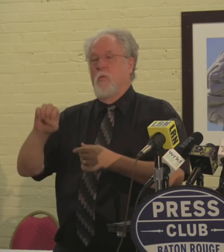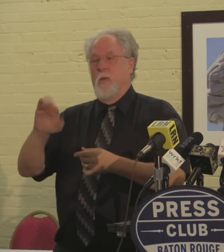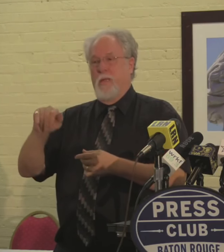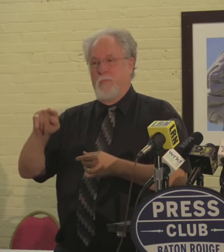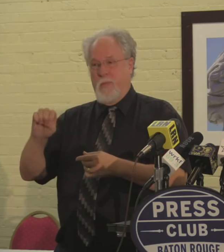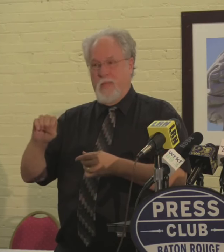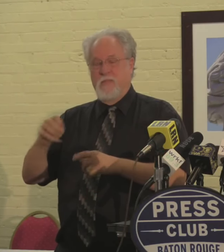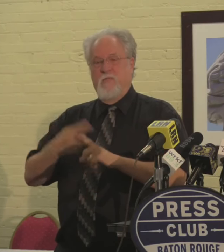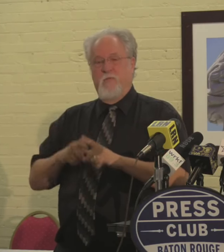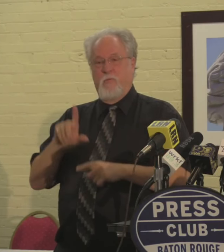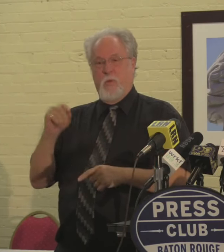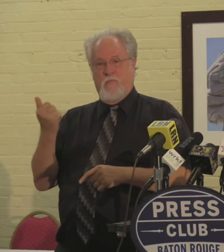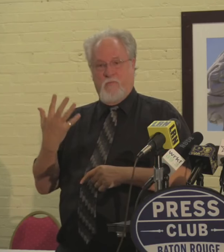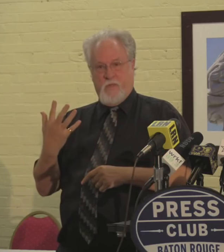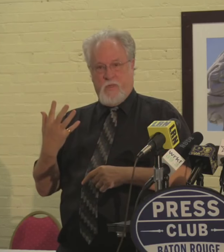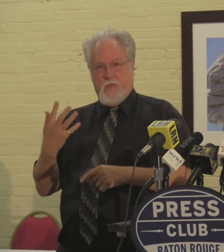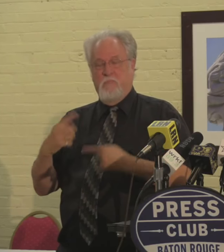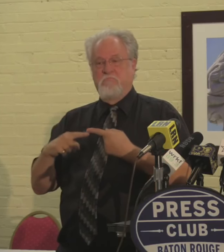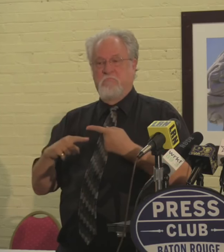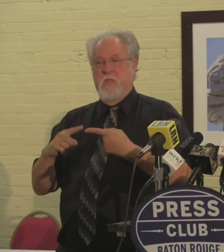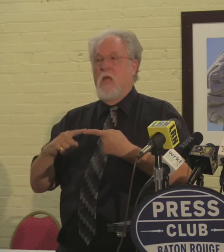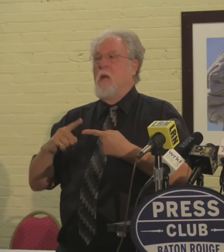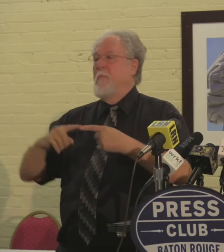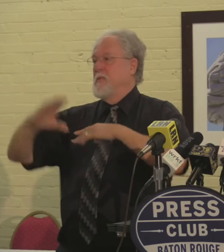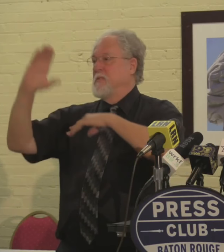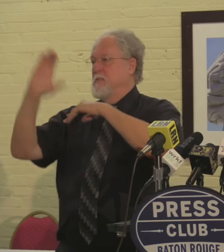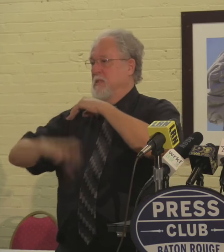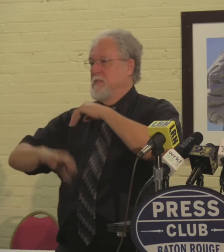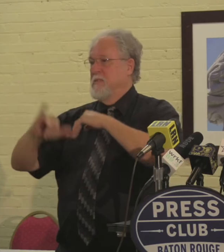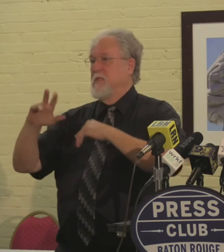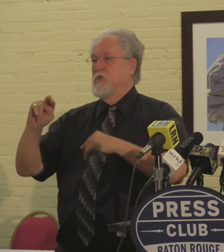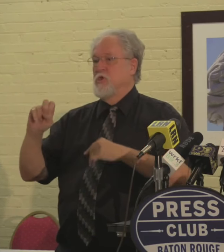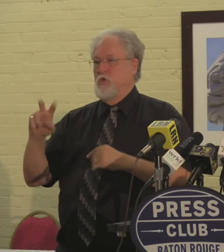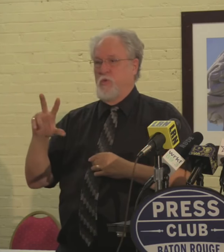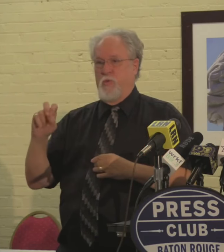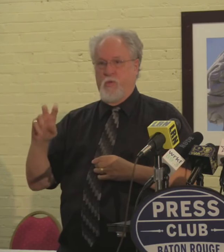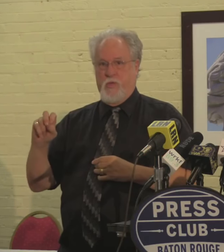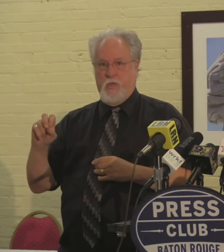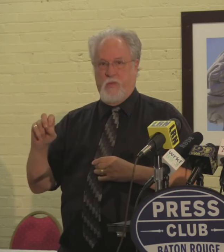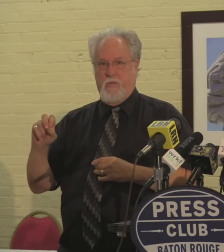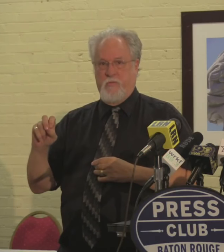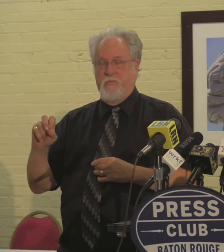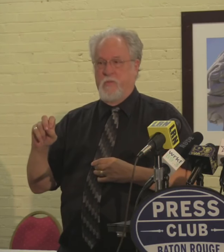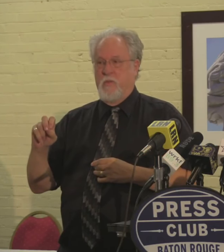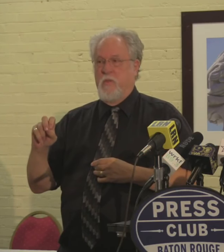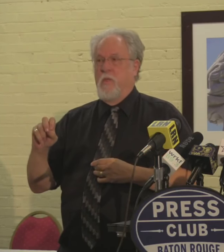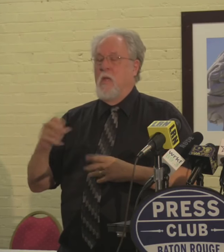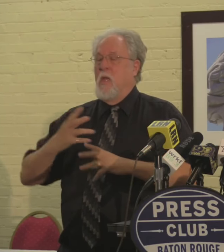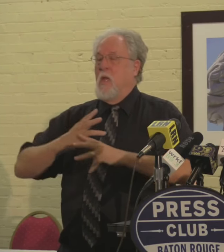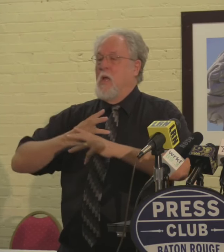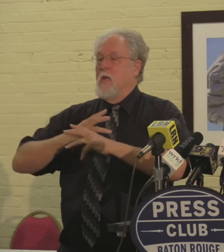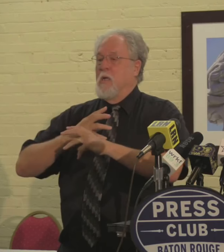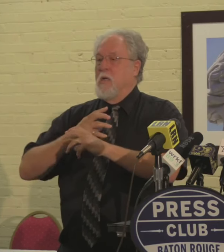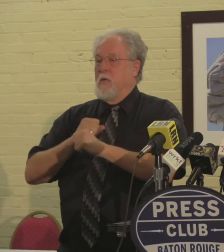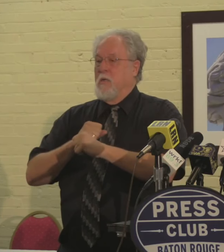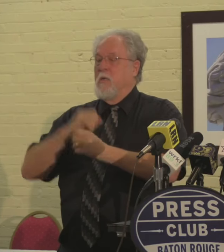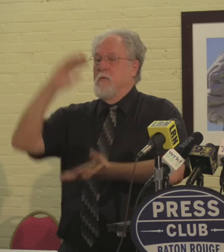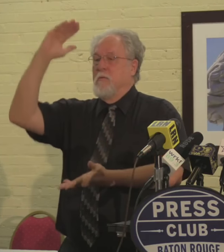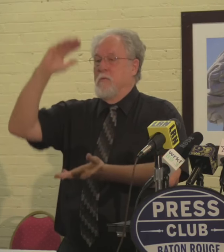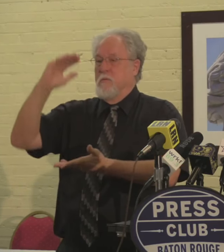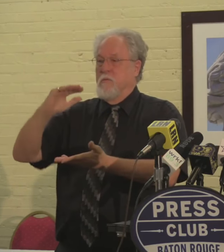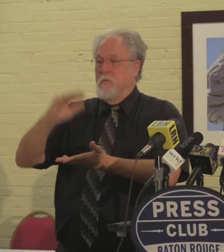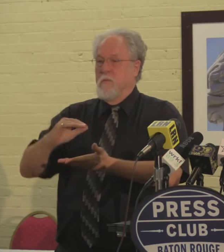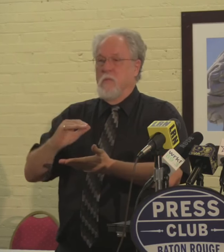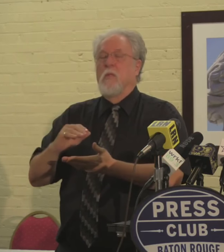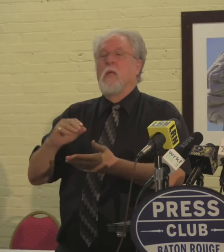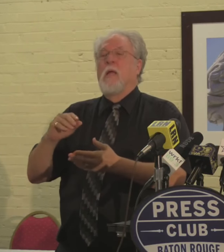enacted in 2015, but that will be sunsetting on June 30th of this year. Compressing income tax brackets and